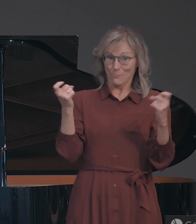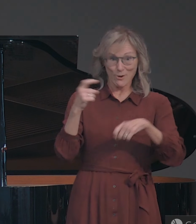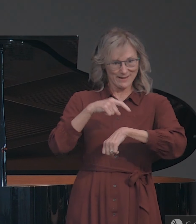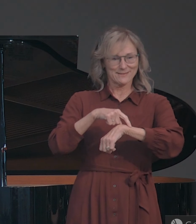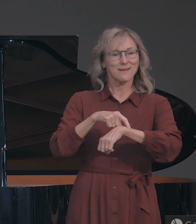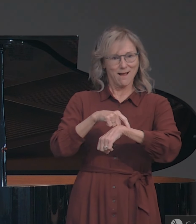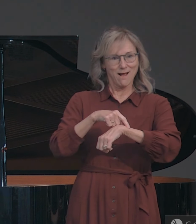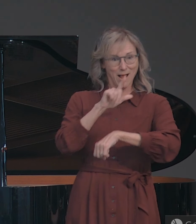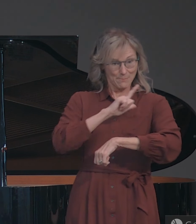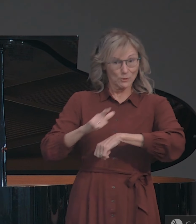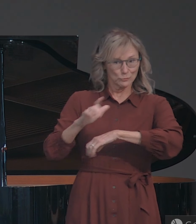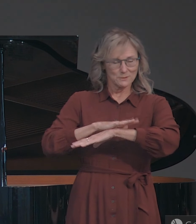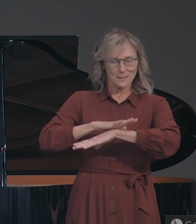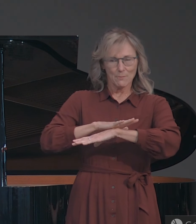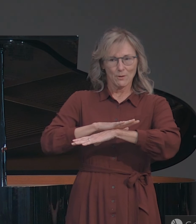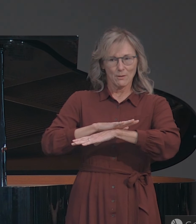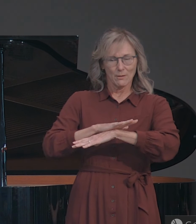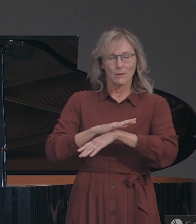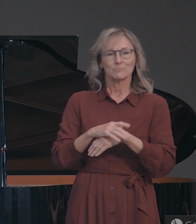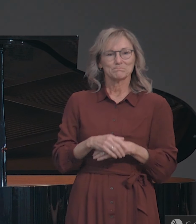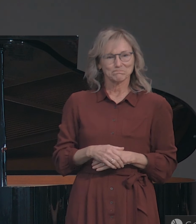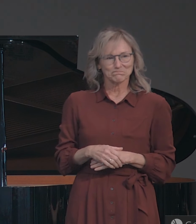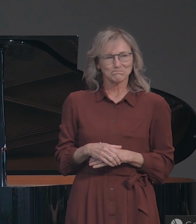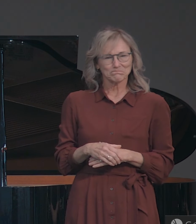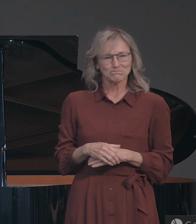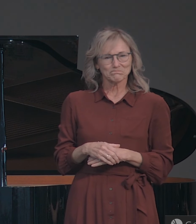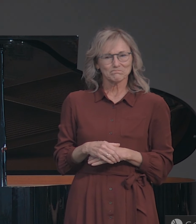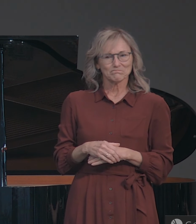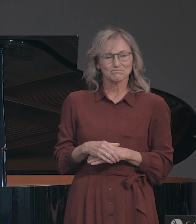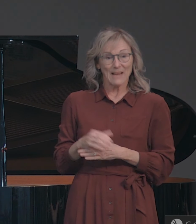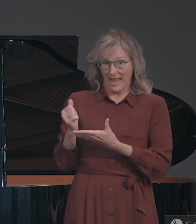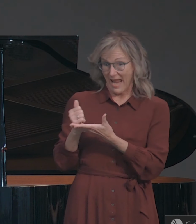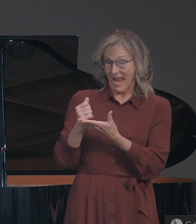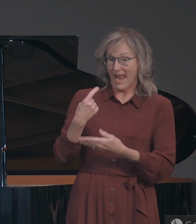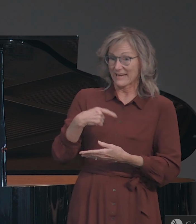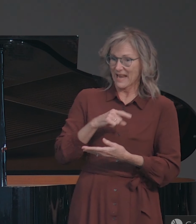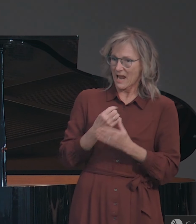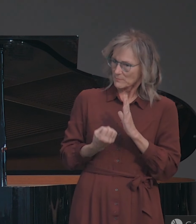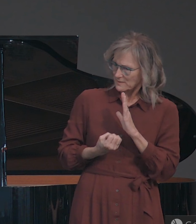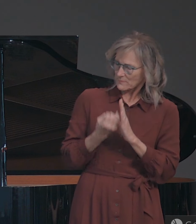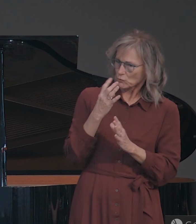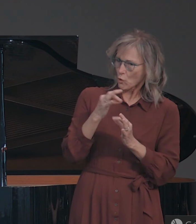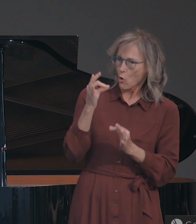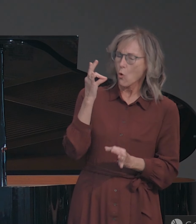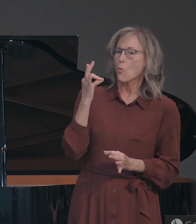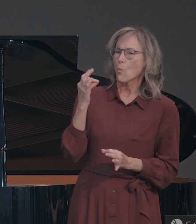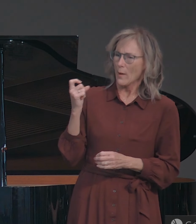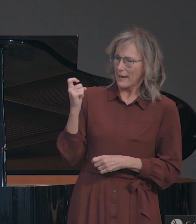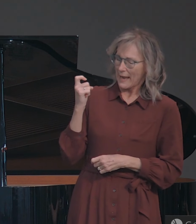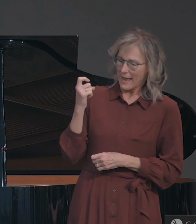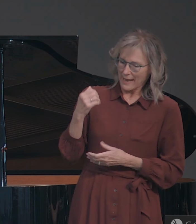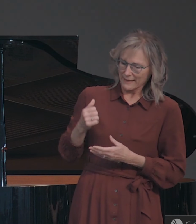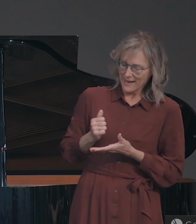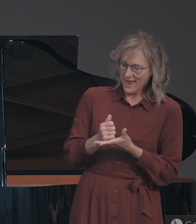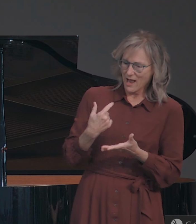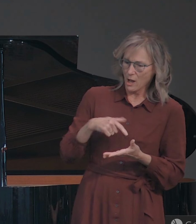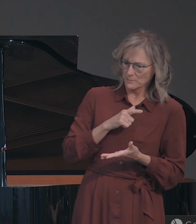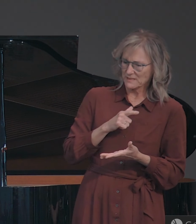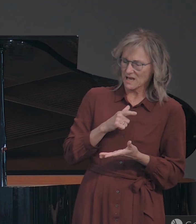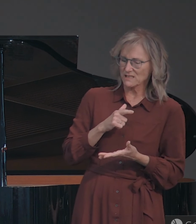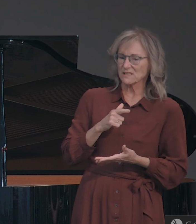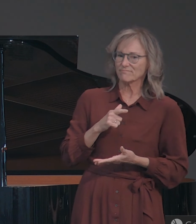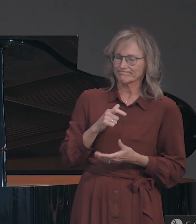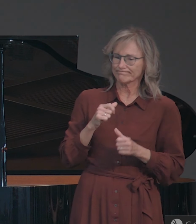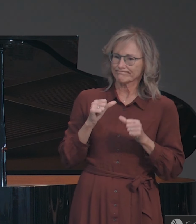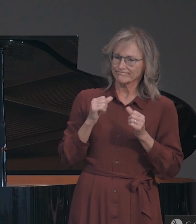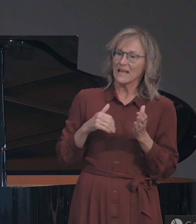occasion. And it's fruitful in bringing about consistent repentance in our lives. Before we